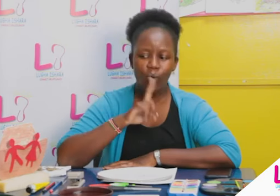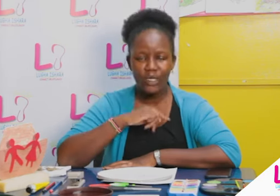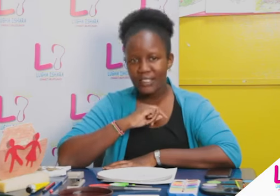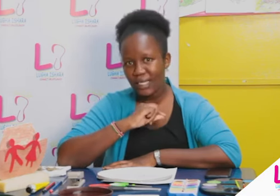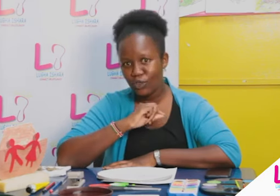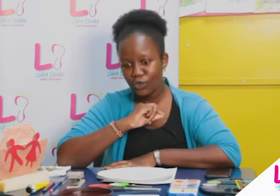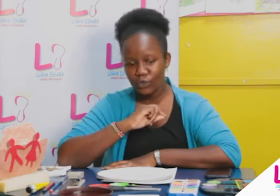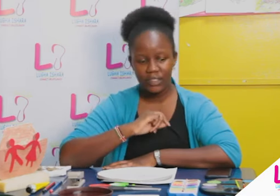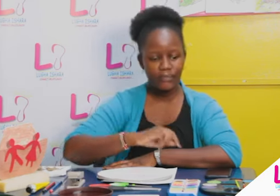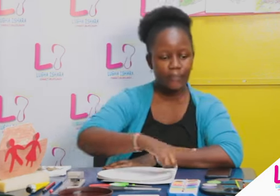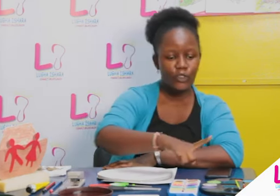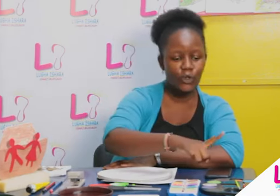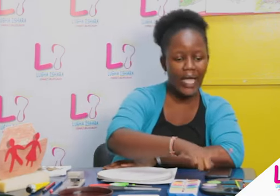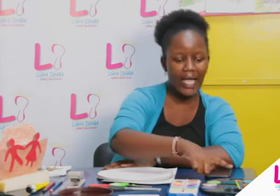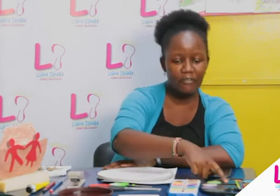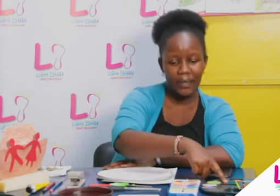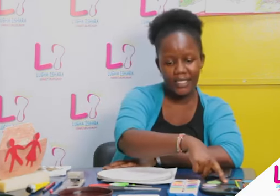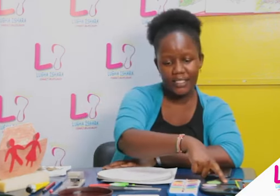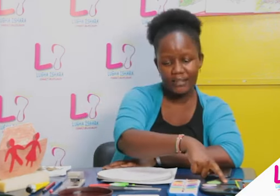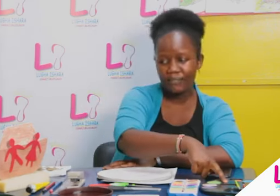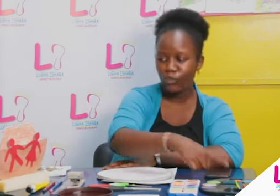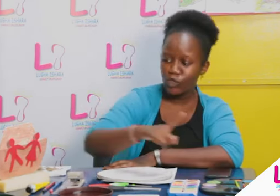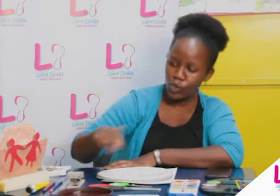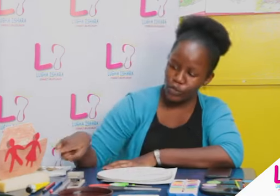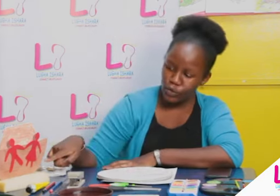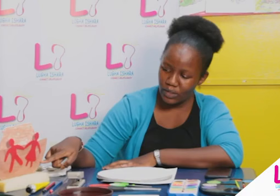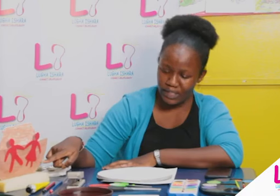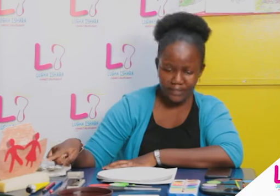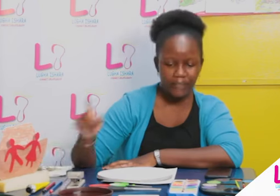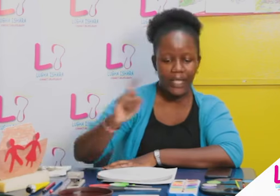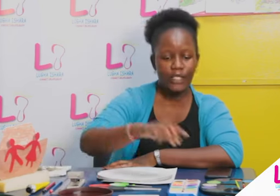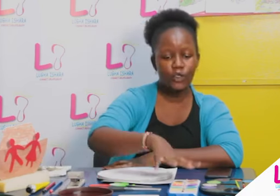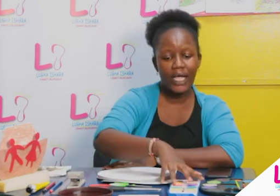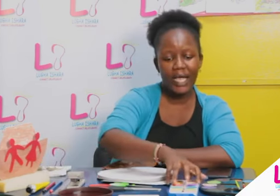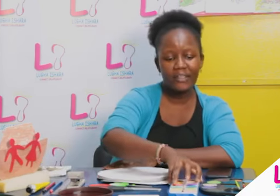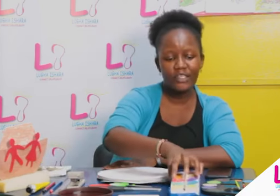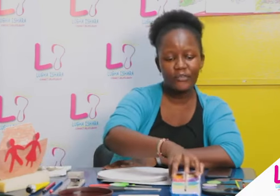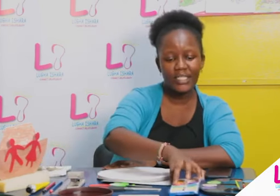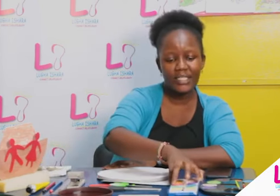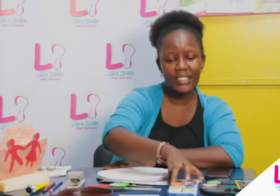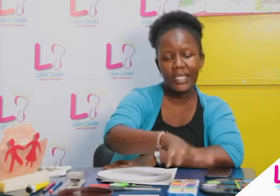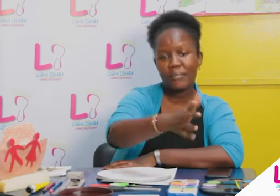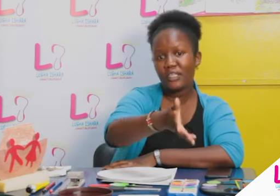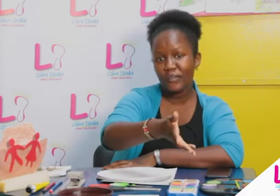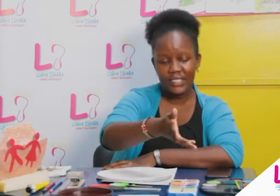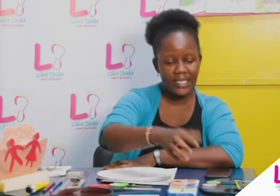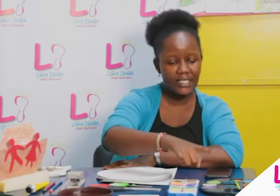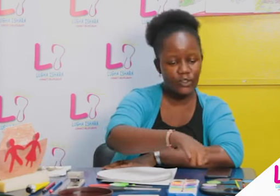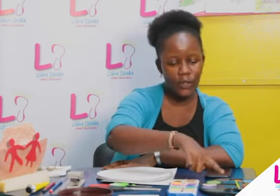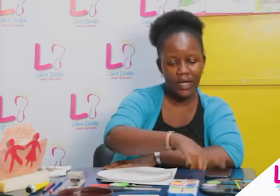What else can you use? So I have paint, which you're going to use. So you can have they come in different sizes. So you have